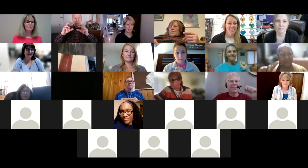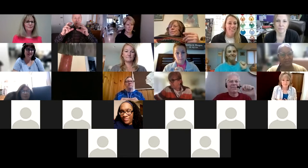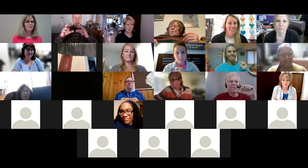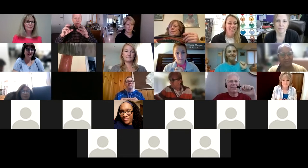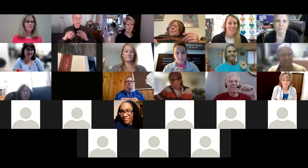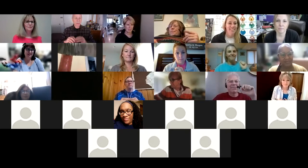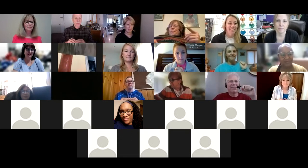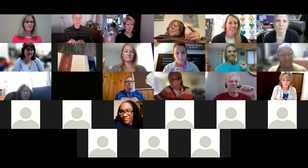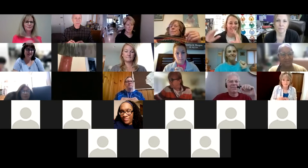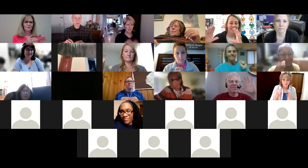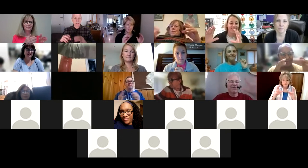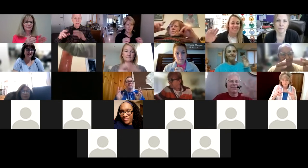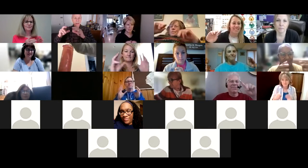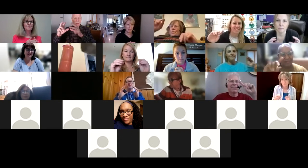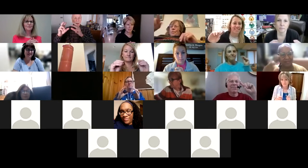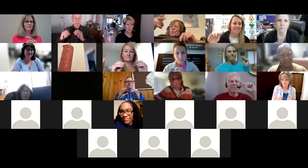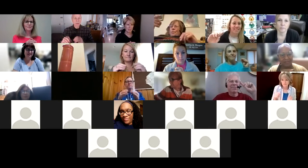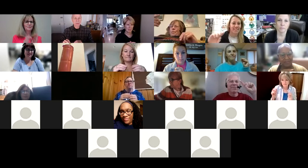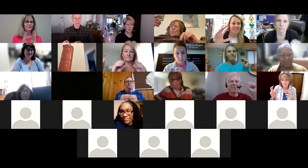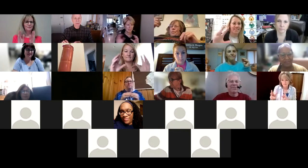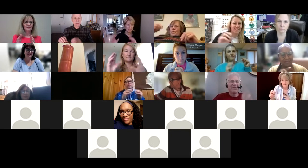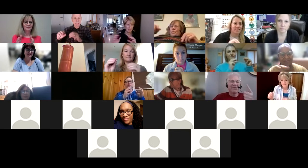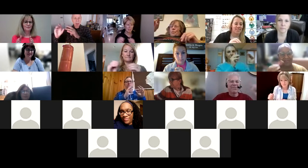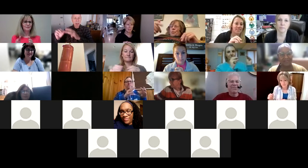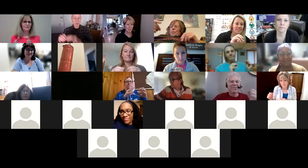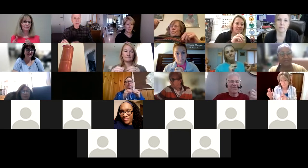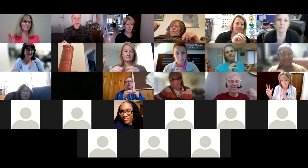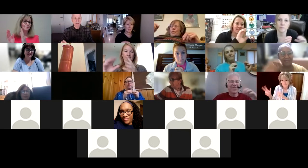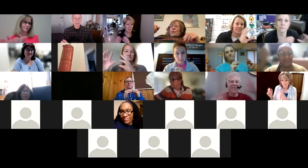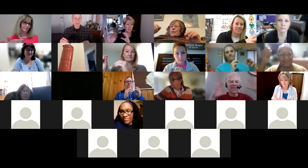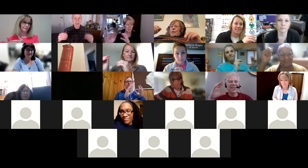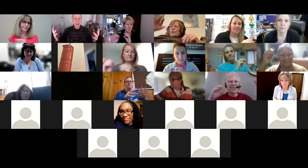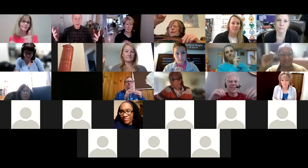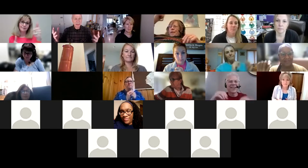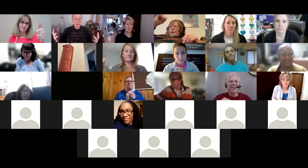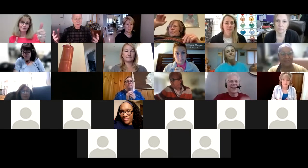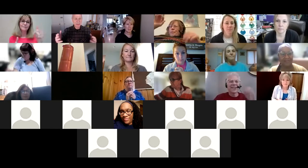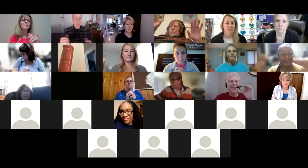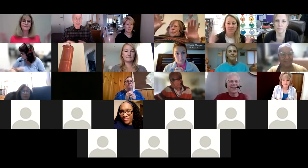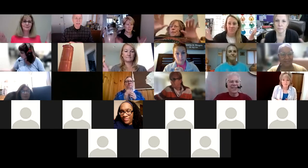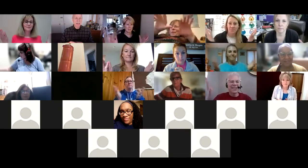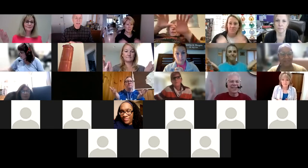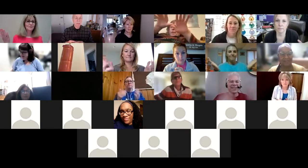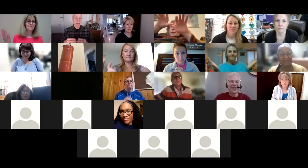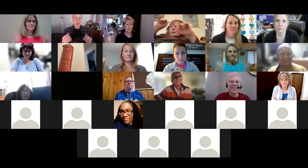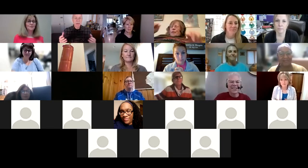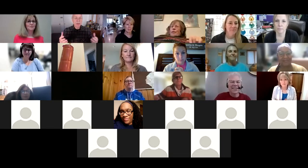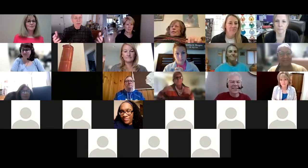Cocoon, larva, and butterfly. There it is. My three favorite